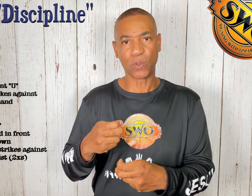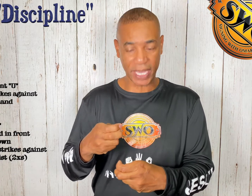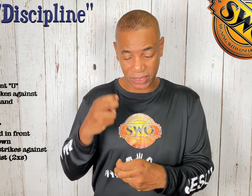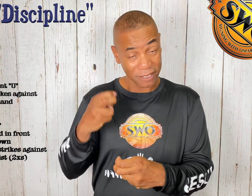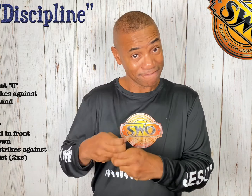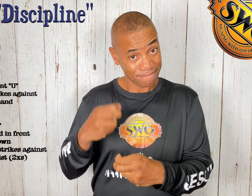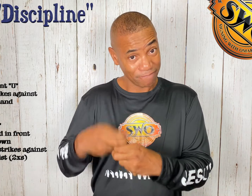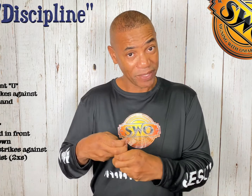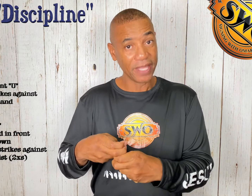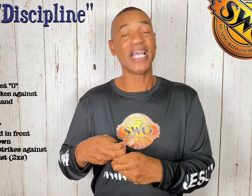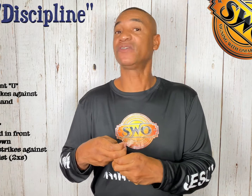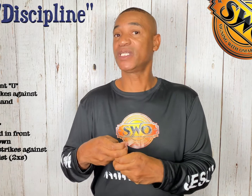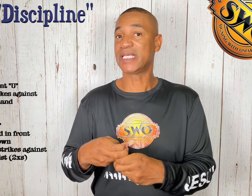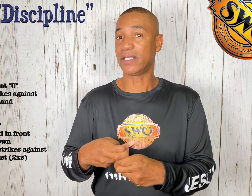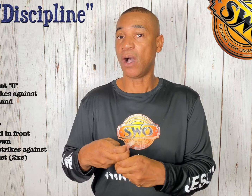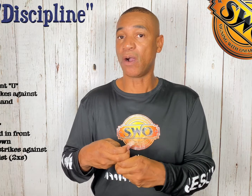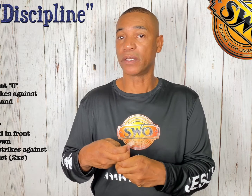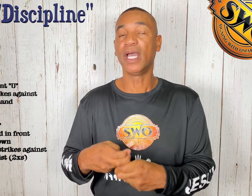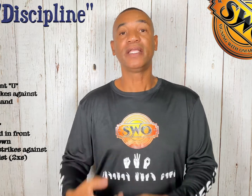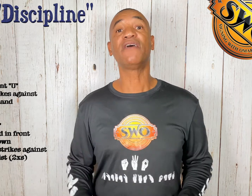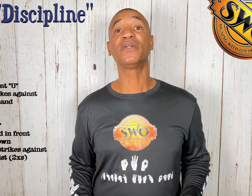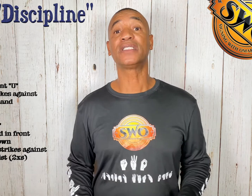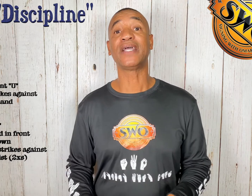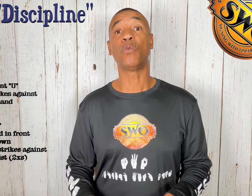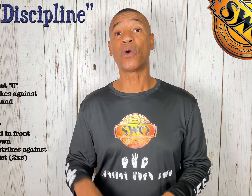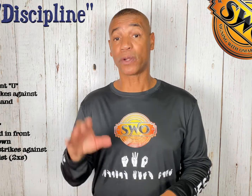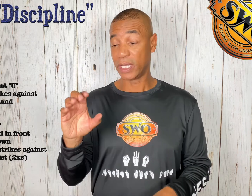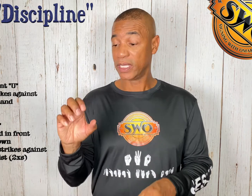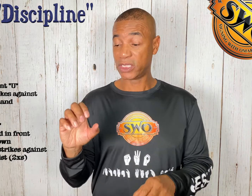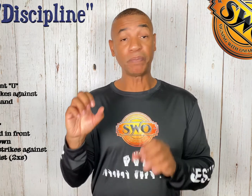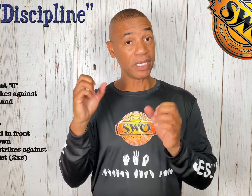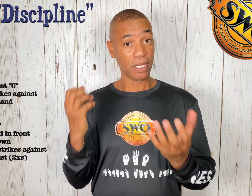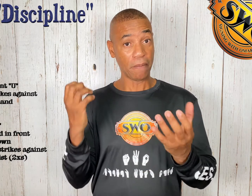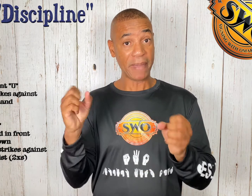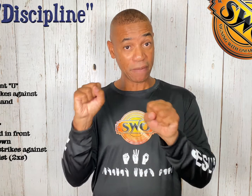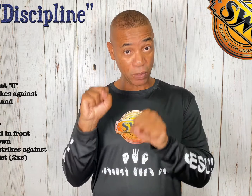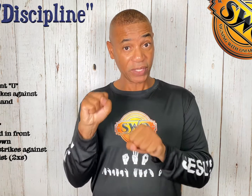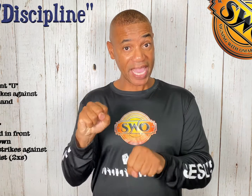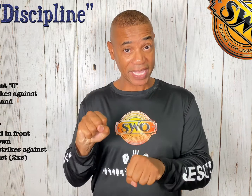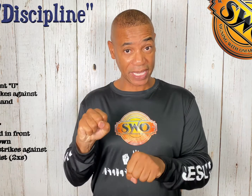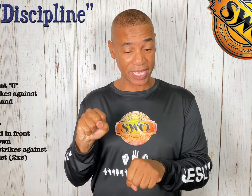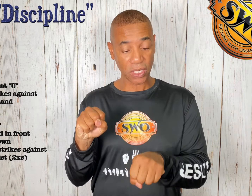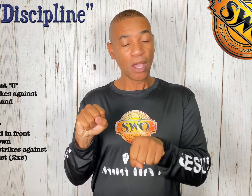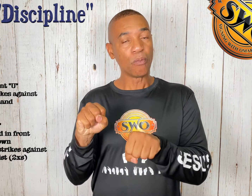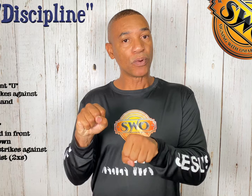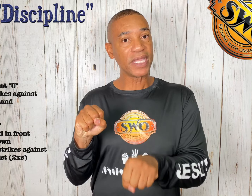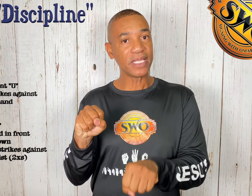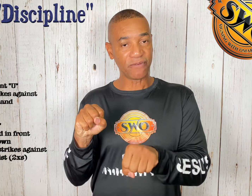twice. That's for the sign hard. Now for the sign work, simply make both S hands, bring the